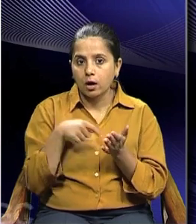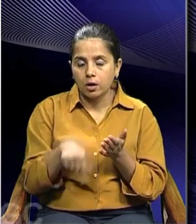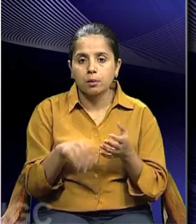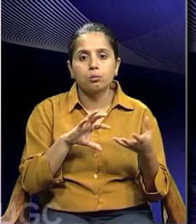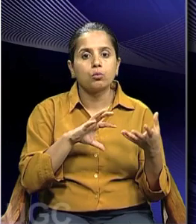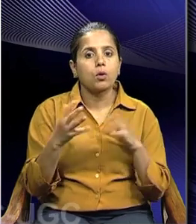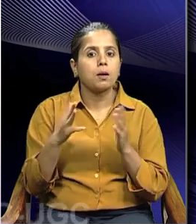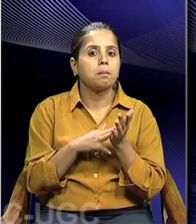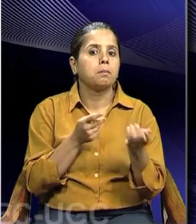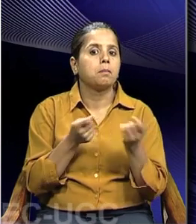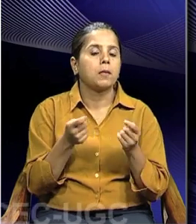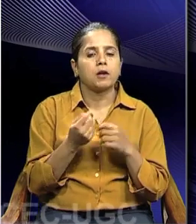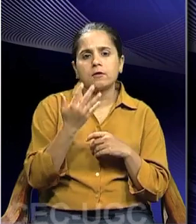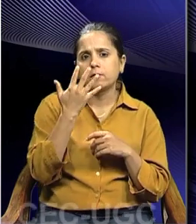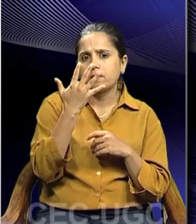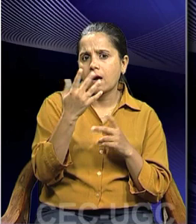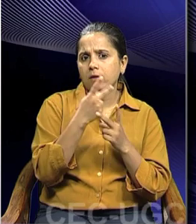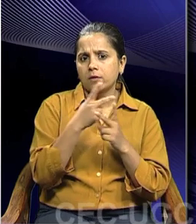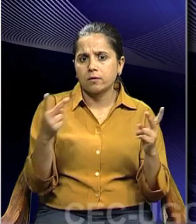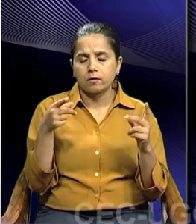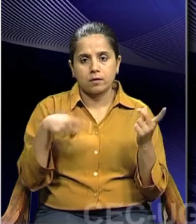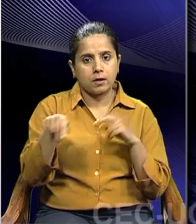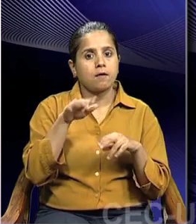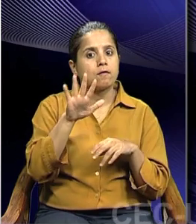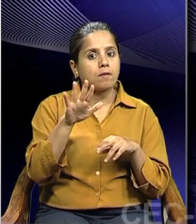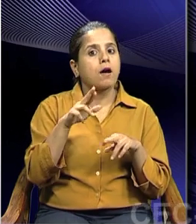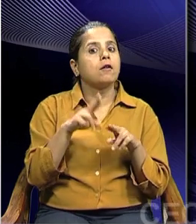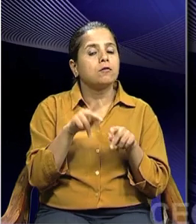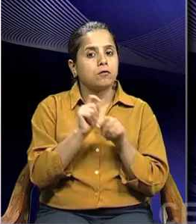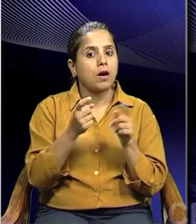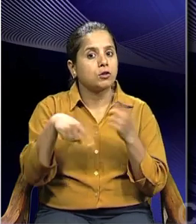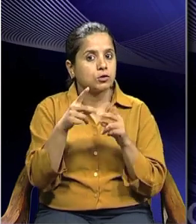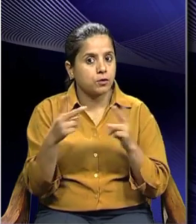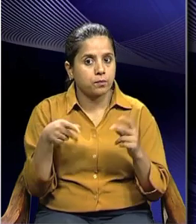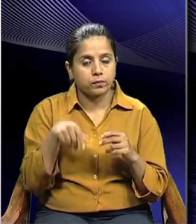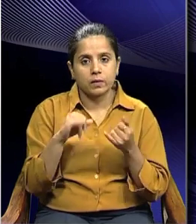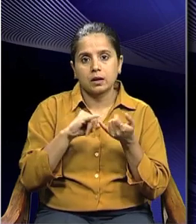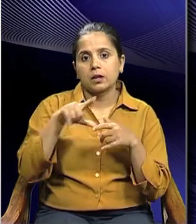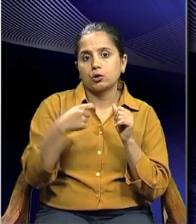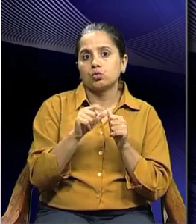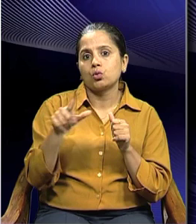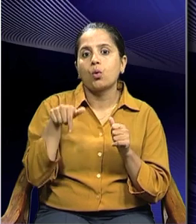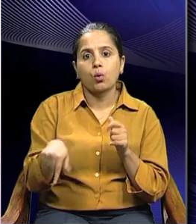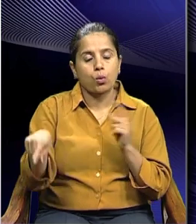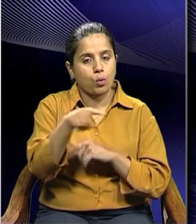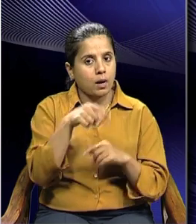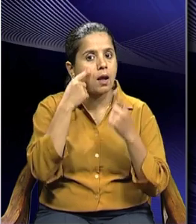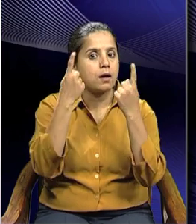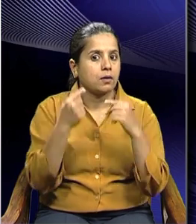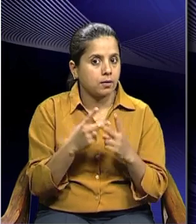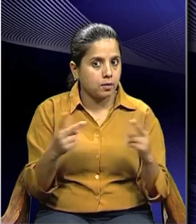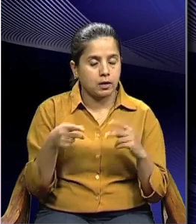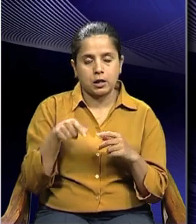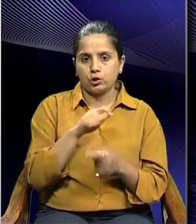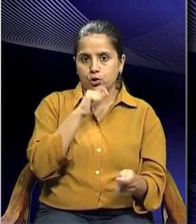management. So based on these 5 functions, we can conduct a sectoral analysis, and